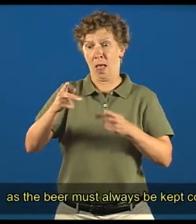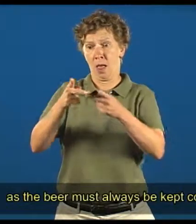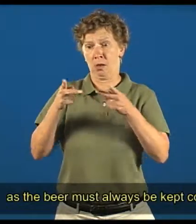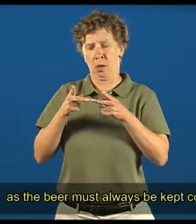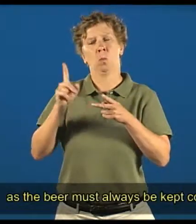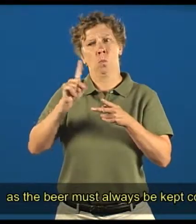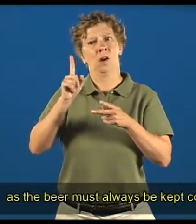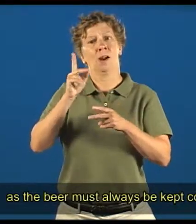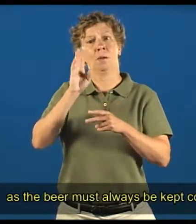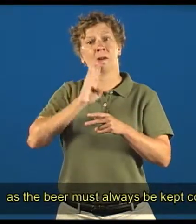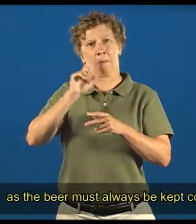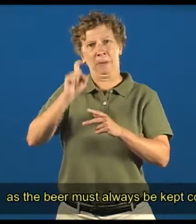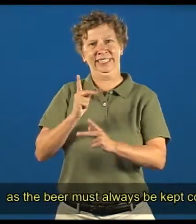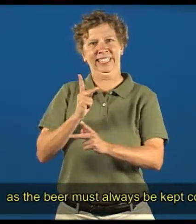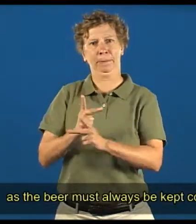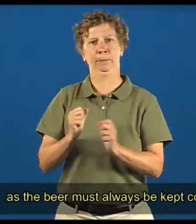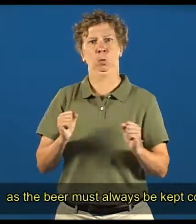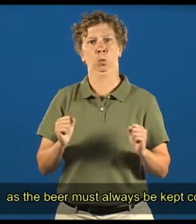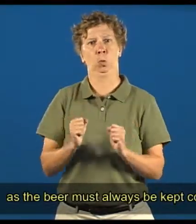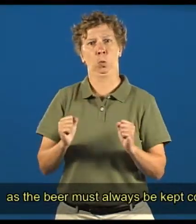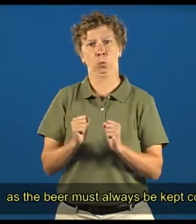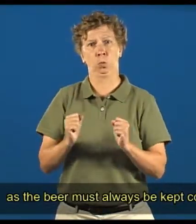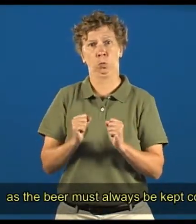as the beer must always be kept cold.